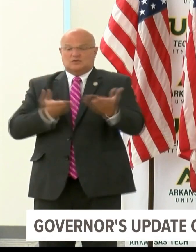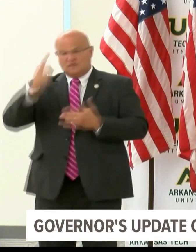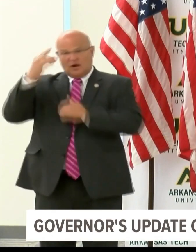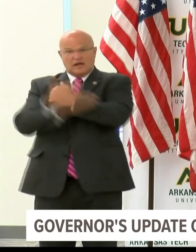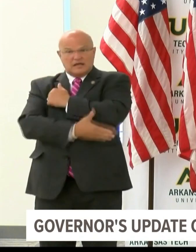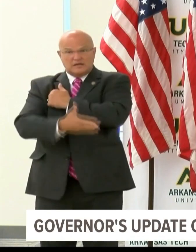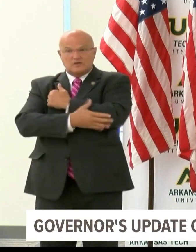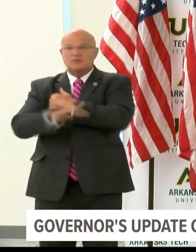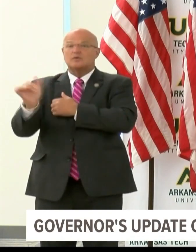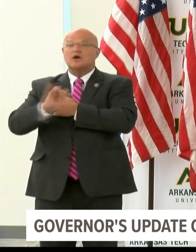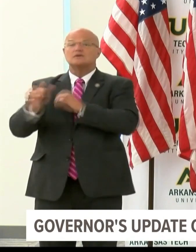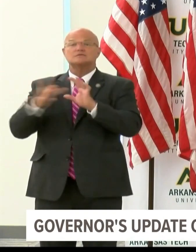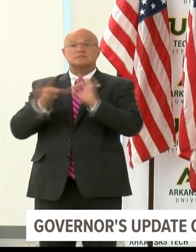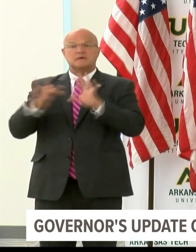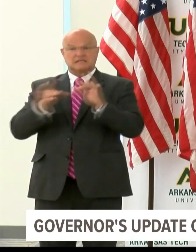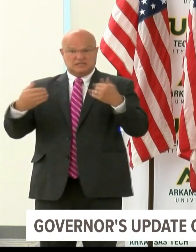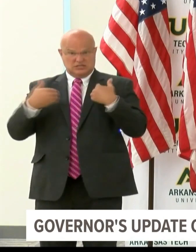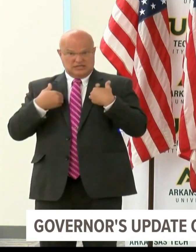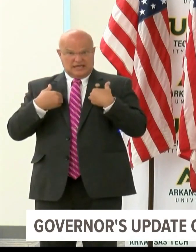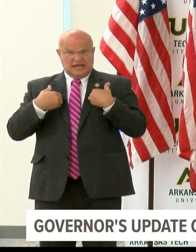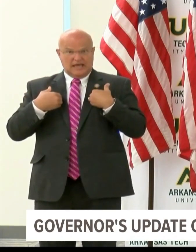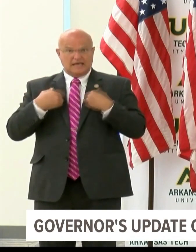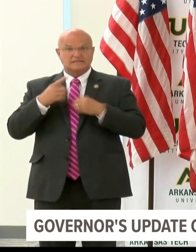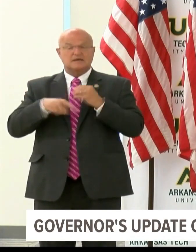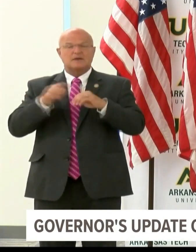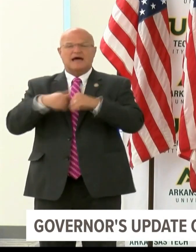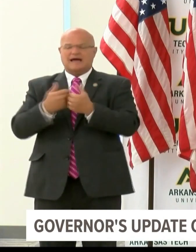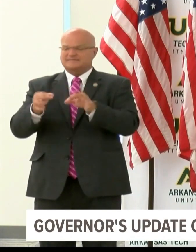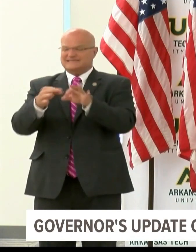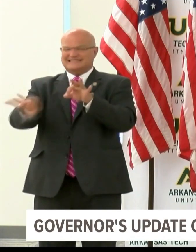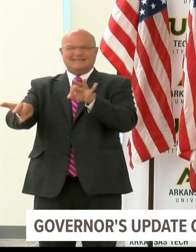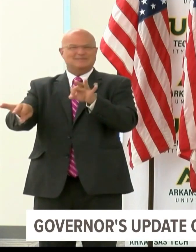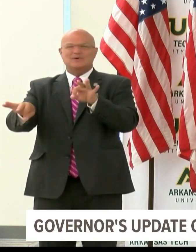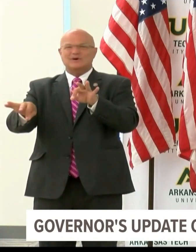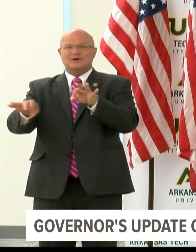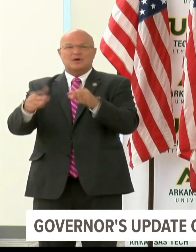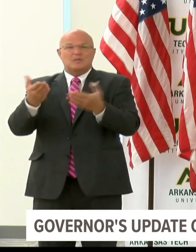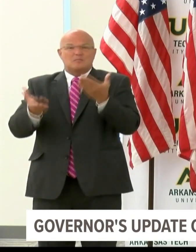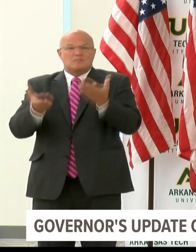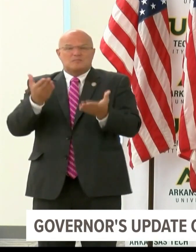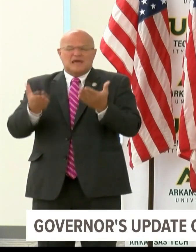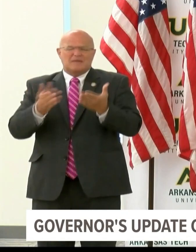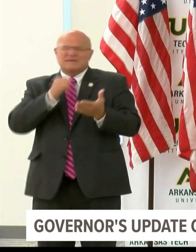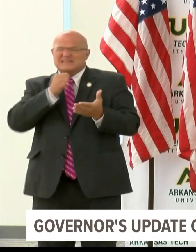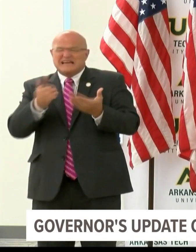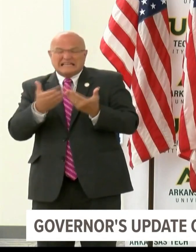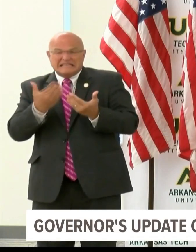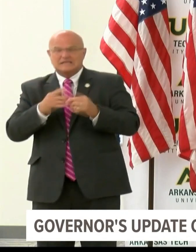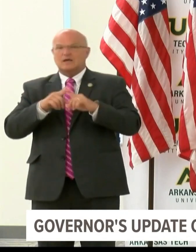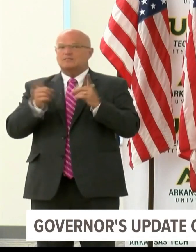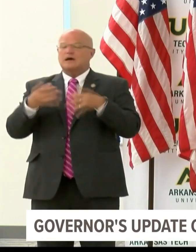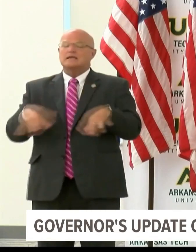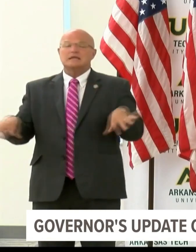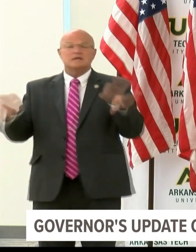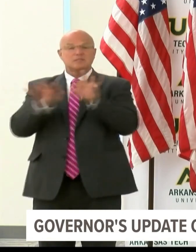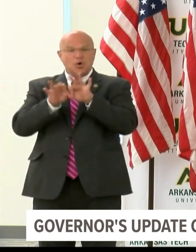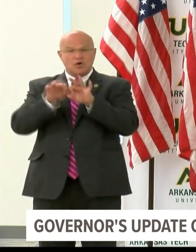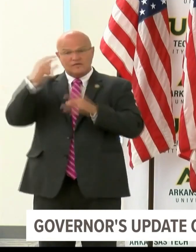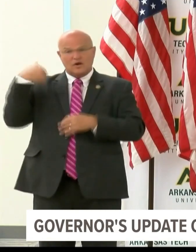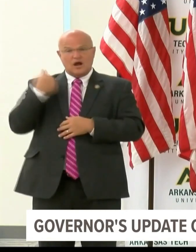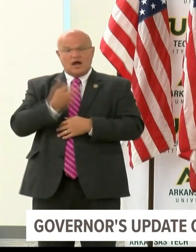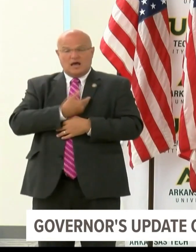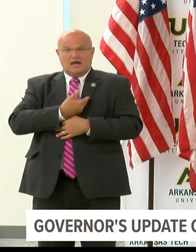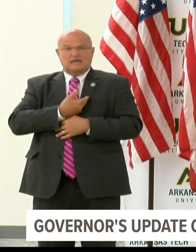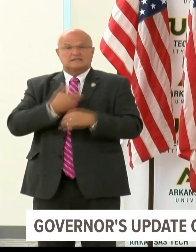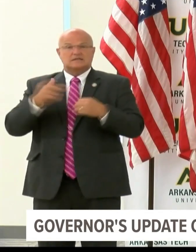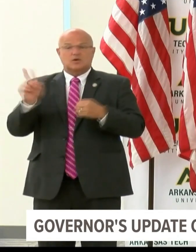but also in the message that he has about how simple it is, maybe a little bit inconvenient, but how important it is for us to